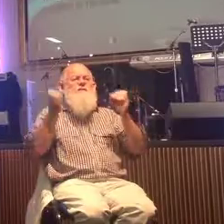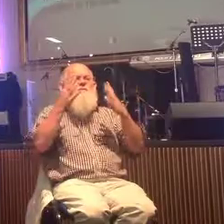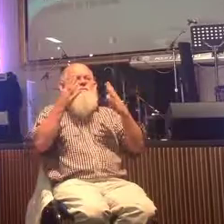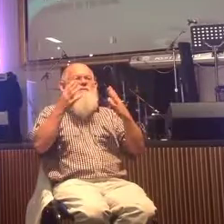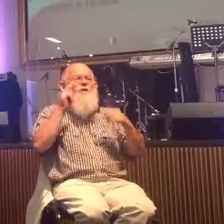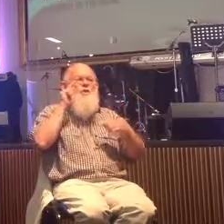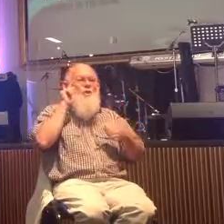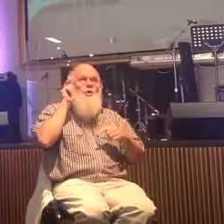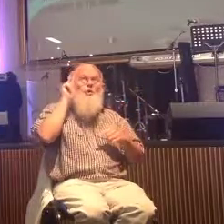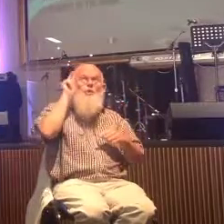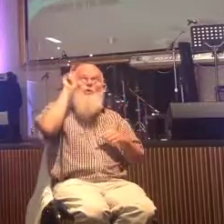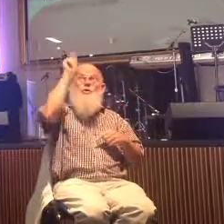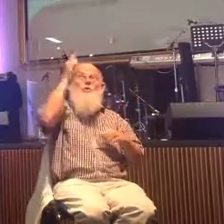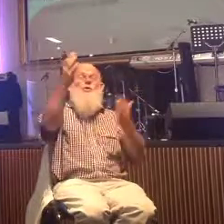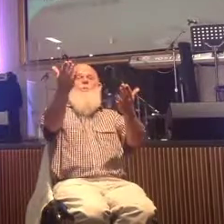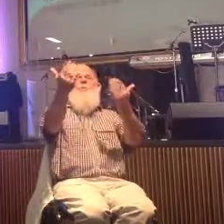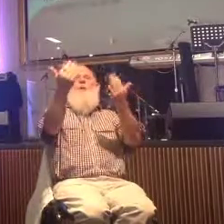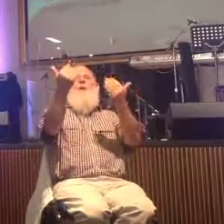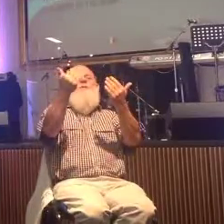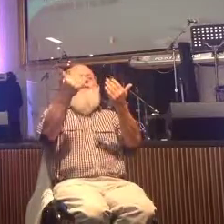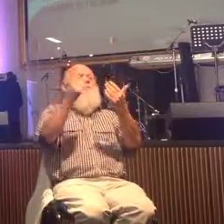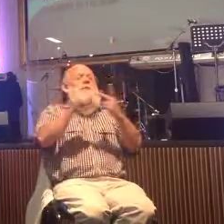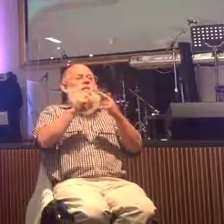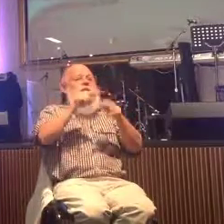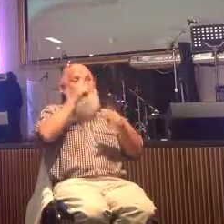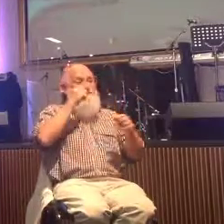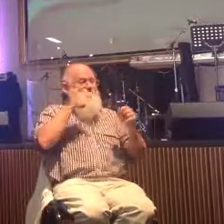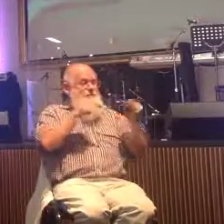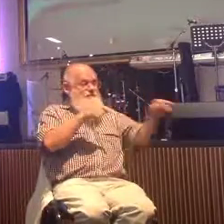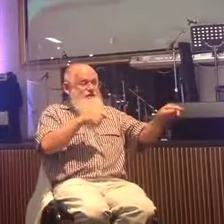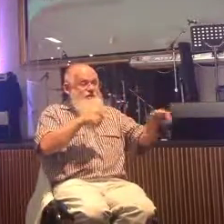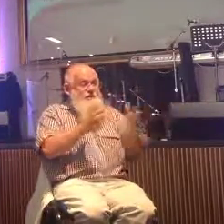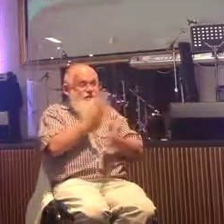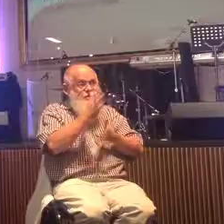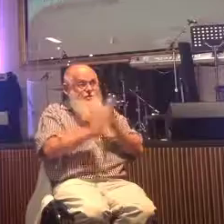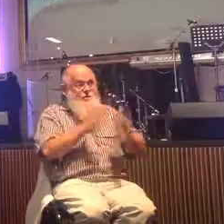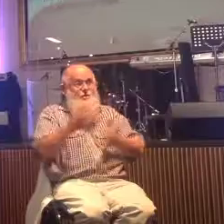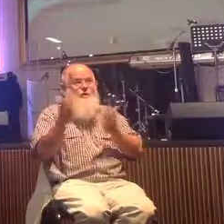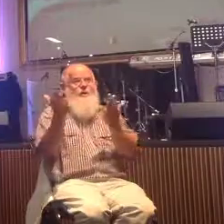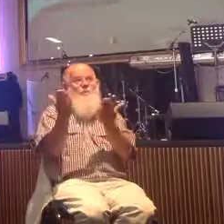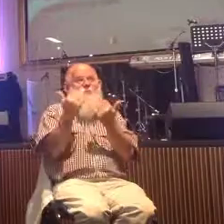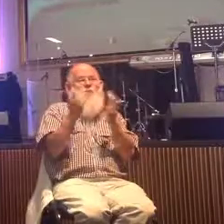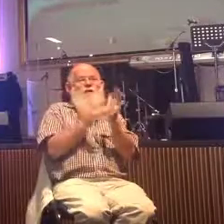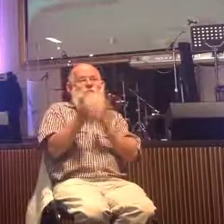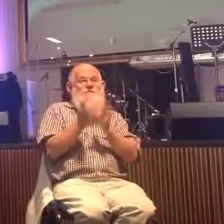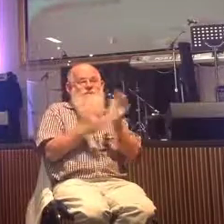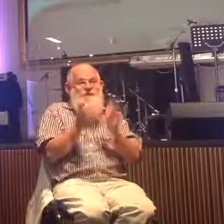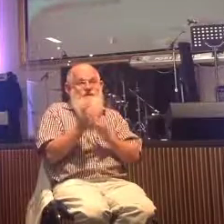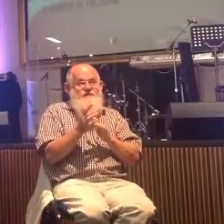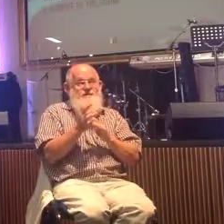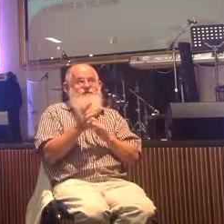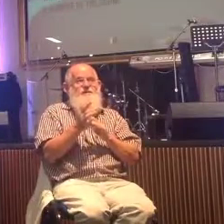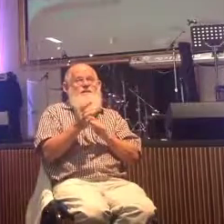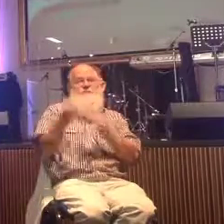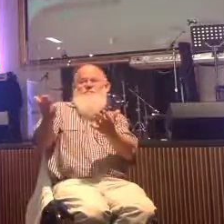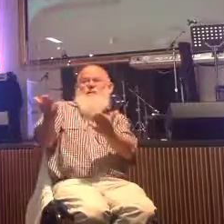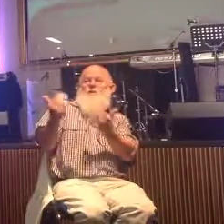here. If those people had welcomed Jesus into the area, Jesus would have stayed, had an extended ministry, people would have had their lives